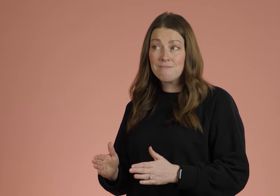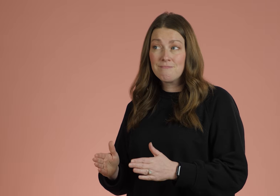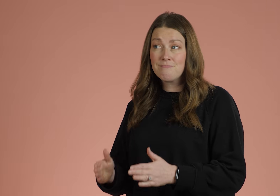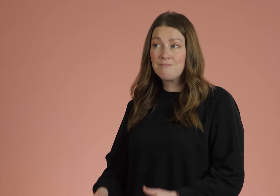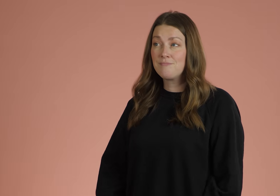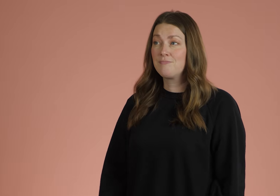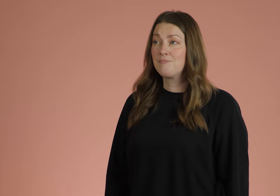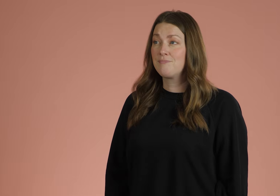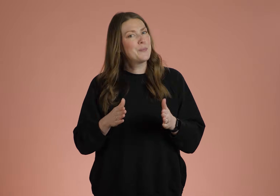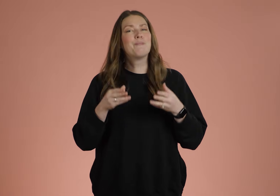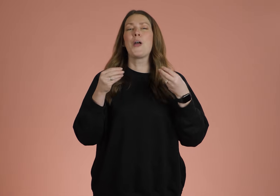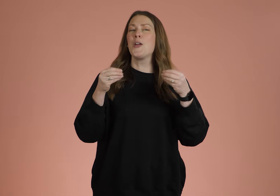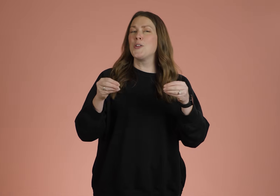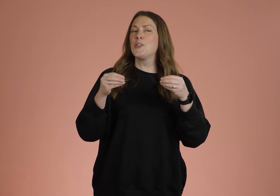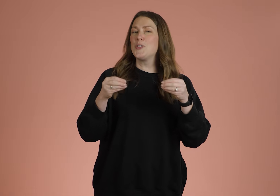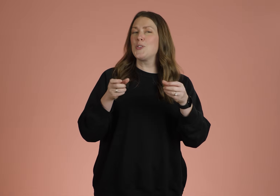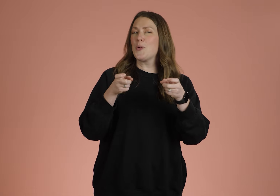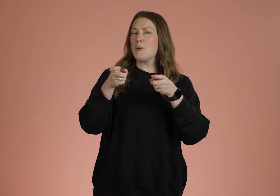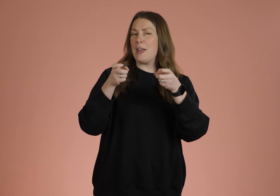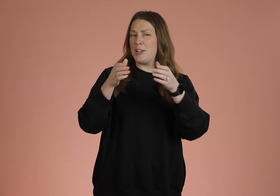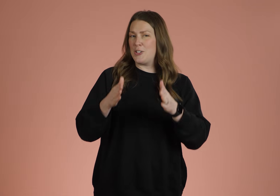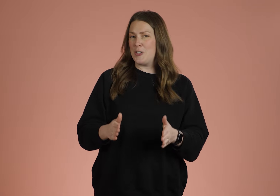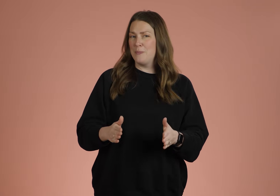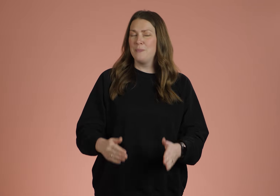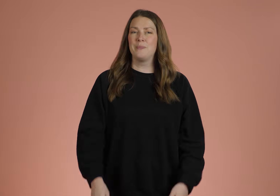with the agent marker. Store manager.